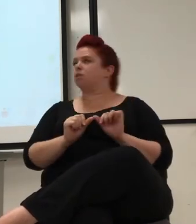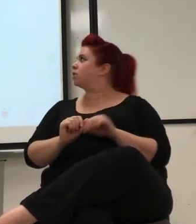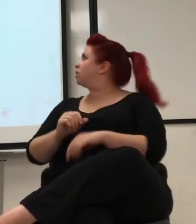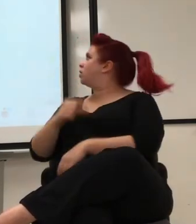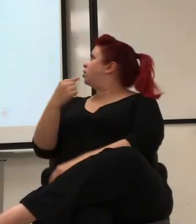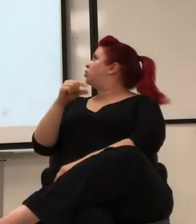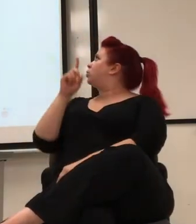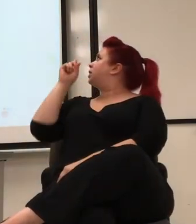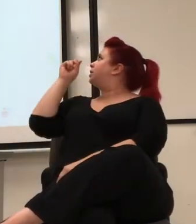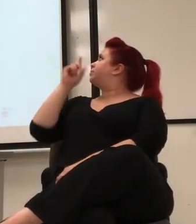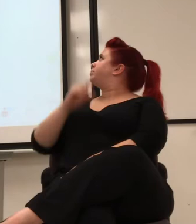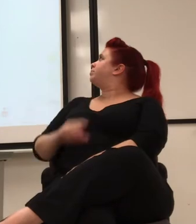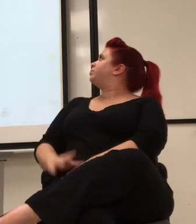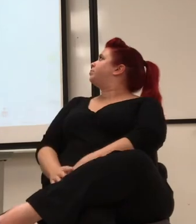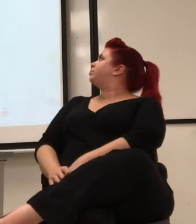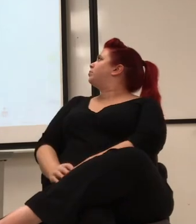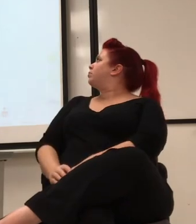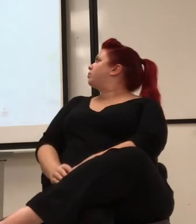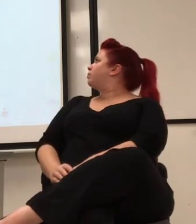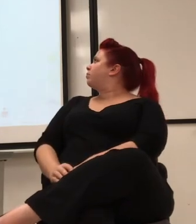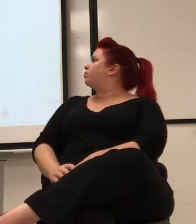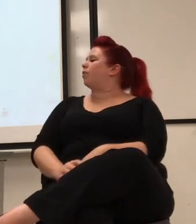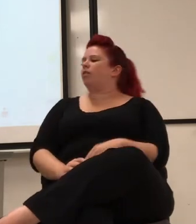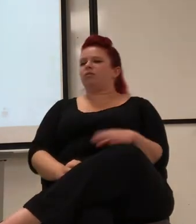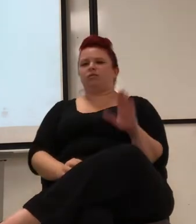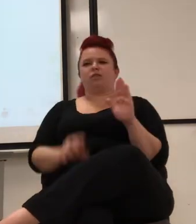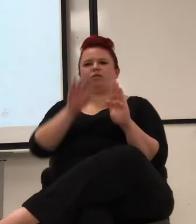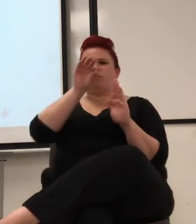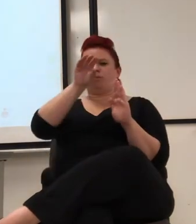highlighted in green. All these little